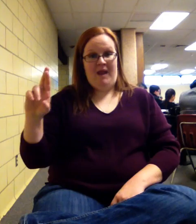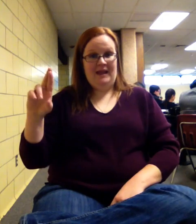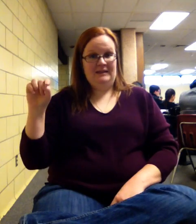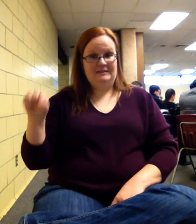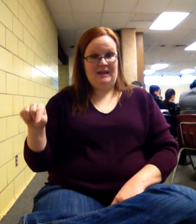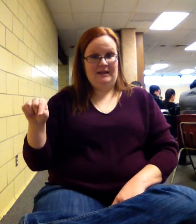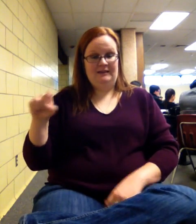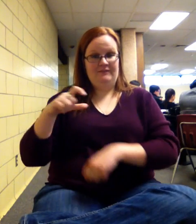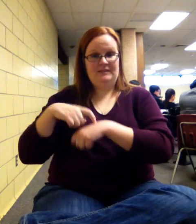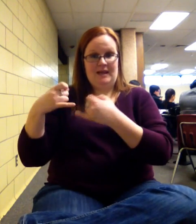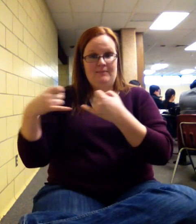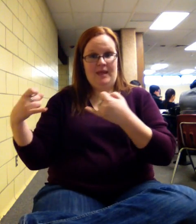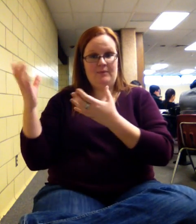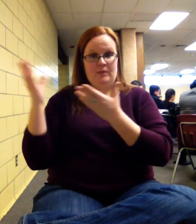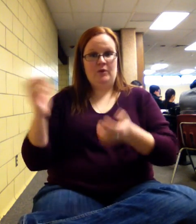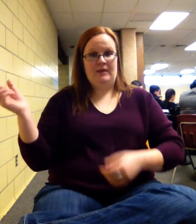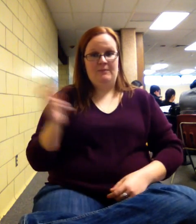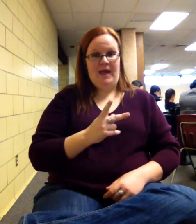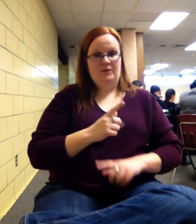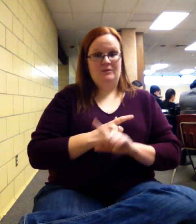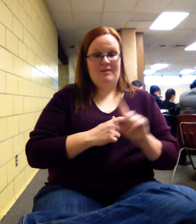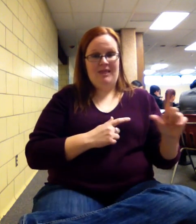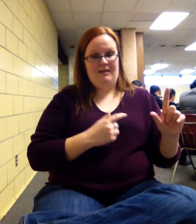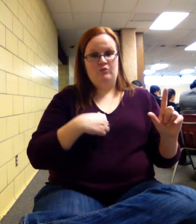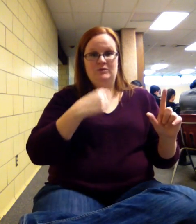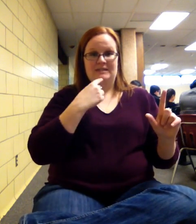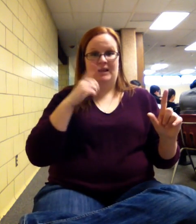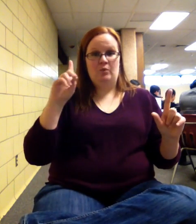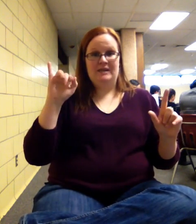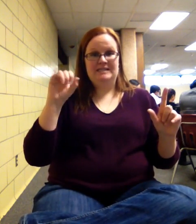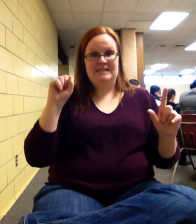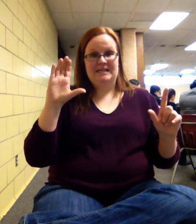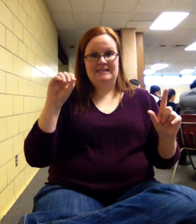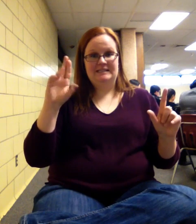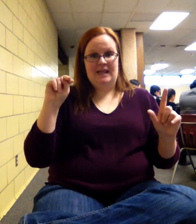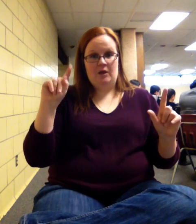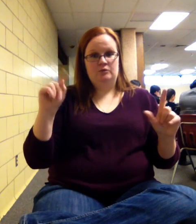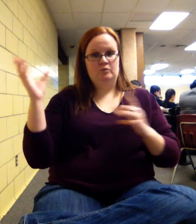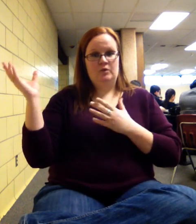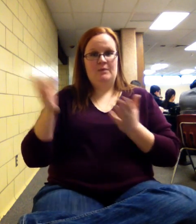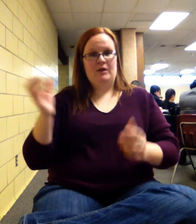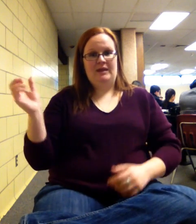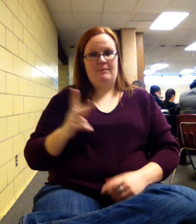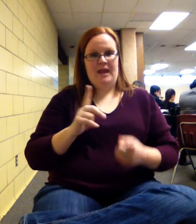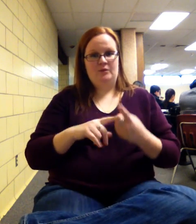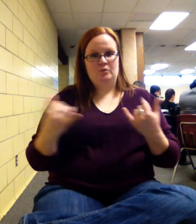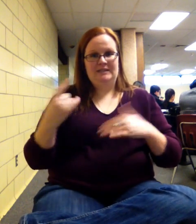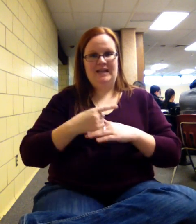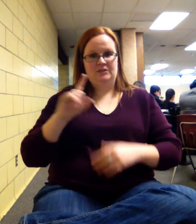and bringing them back to the left-hand side, we're saying we're discounting them because we're bringing them back to today's dollars. So that's what the